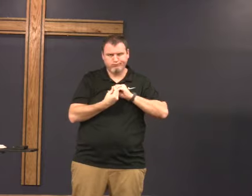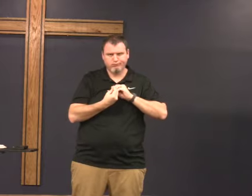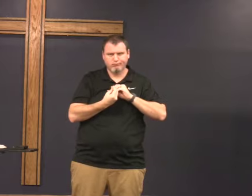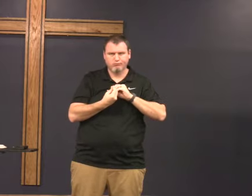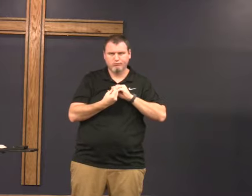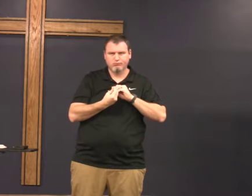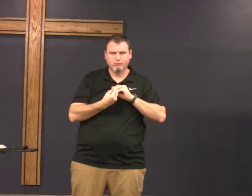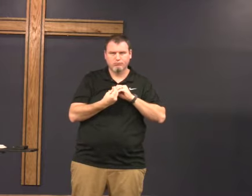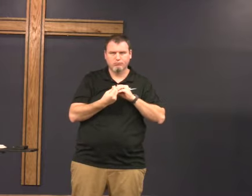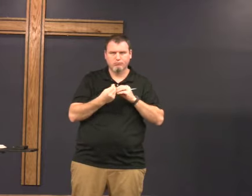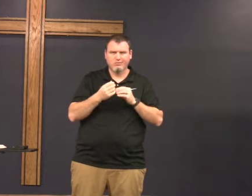He